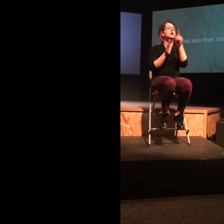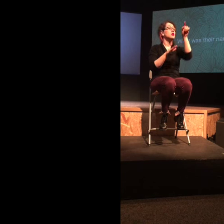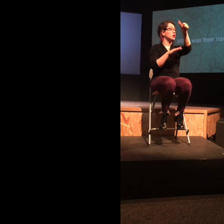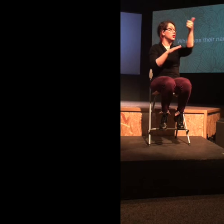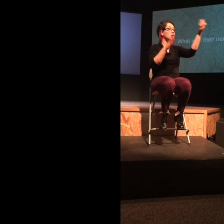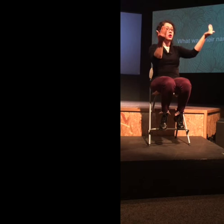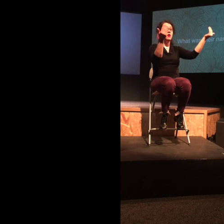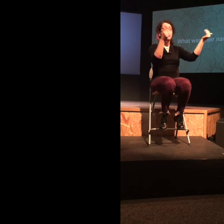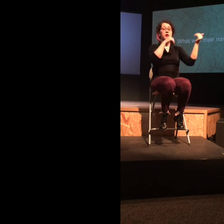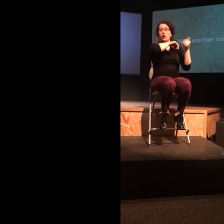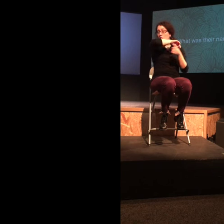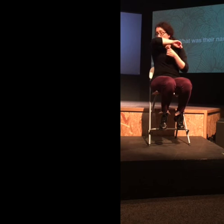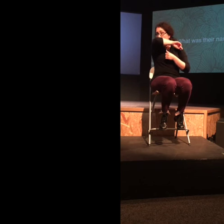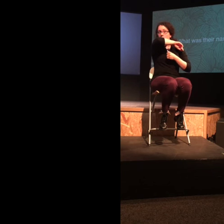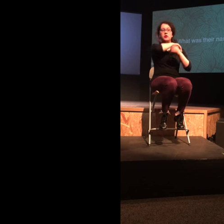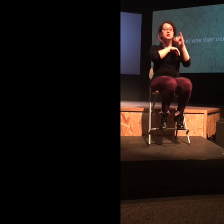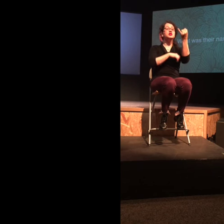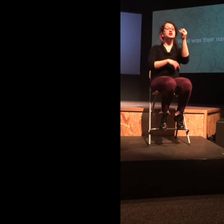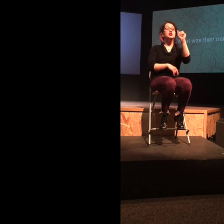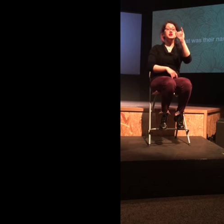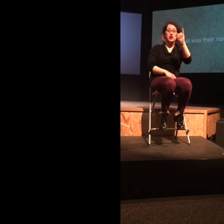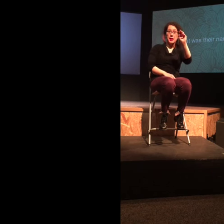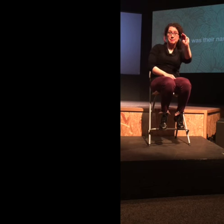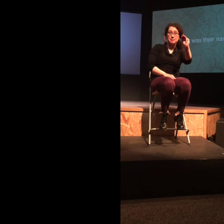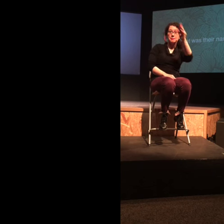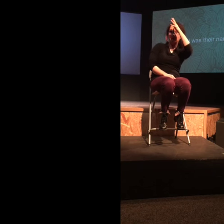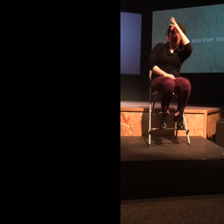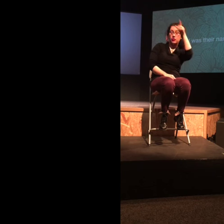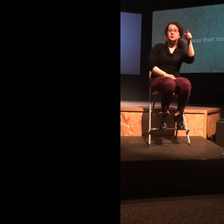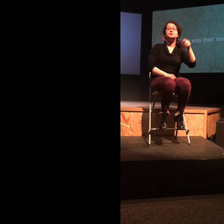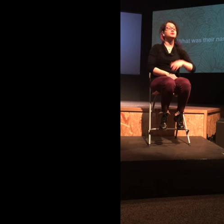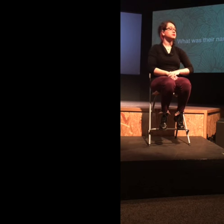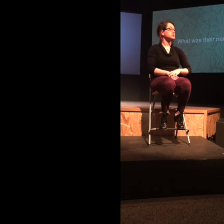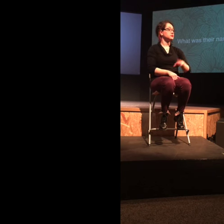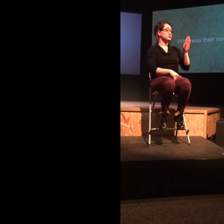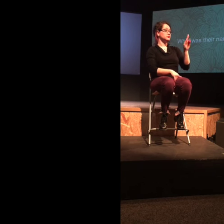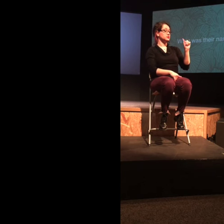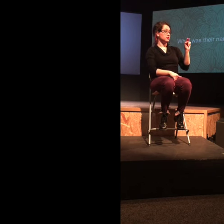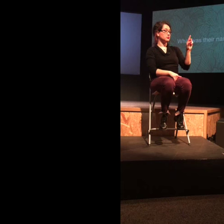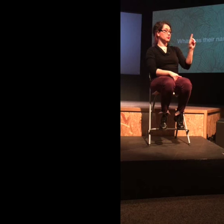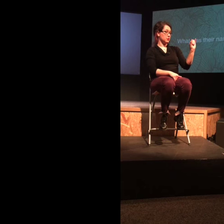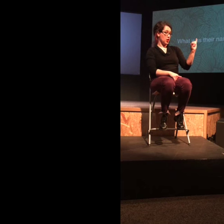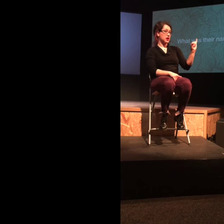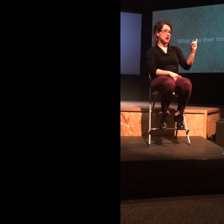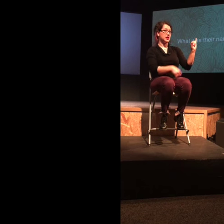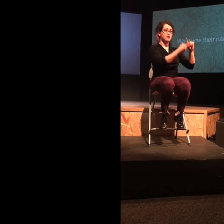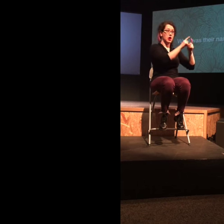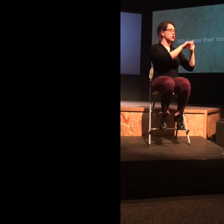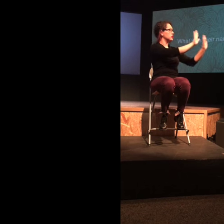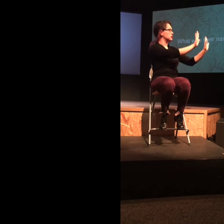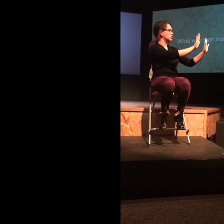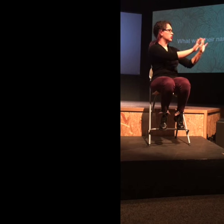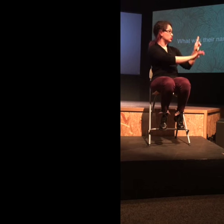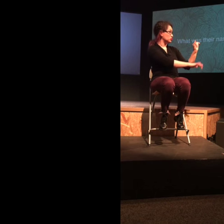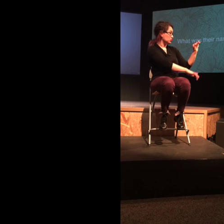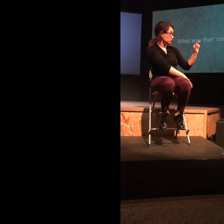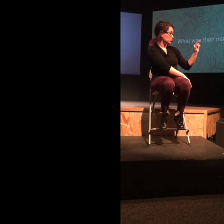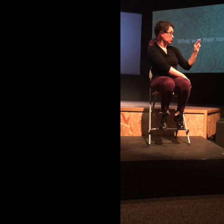else? Jim, father. Jim, father. Randy, friend. Okay, hold on. Randy,